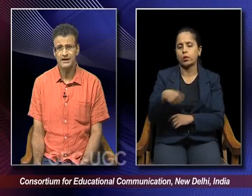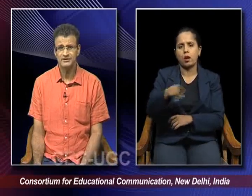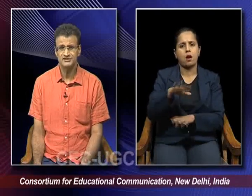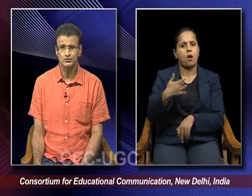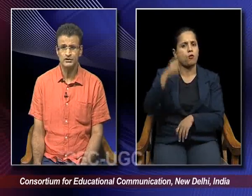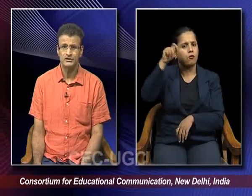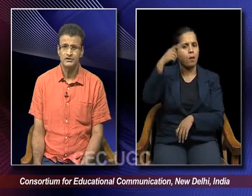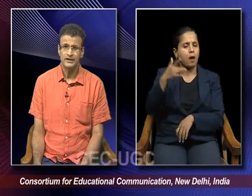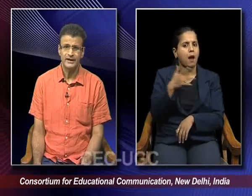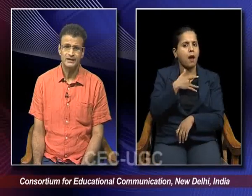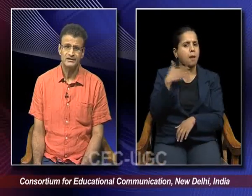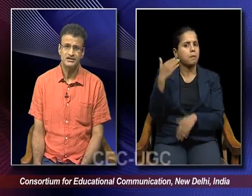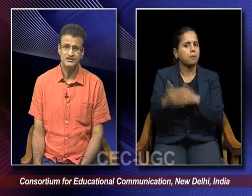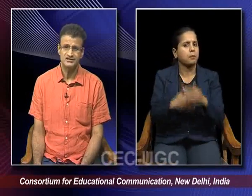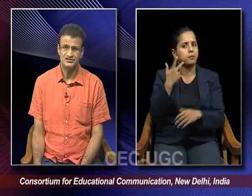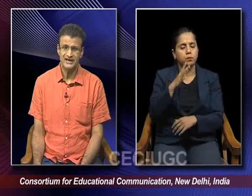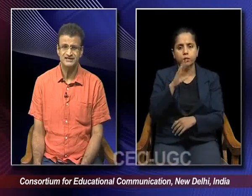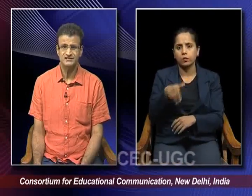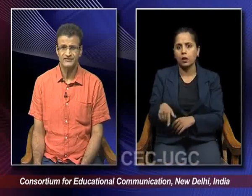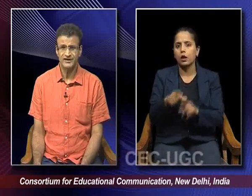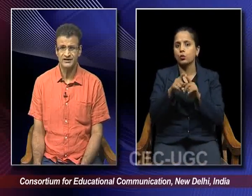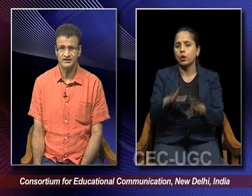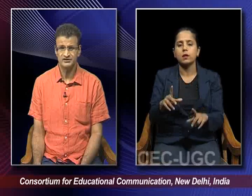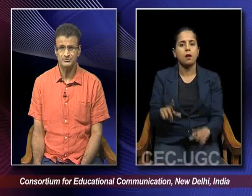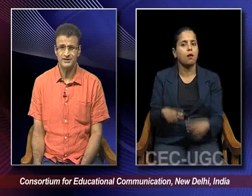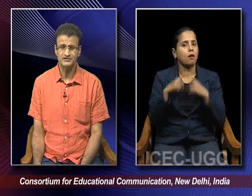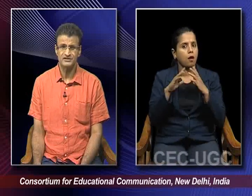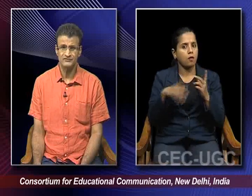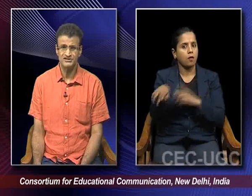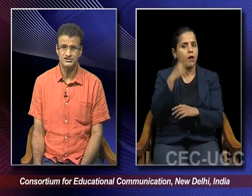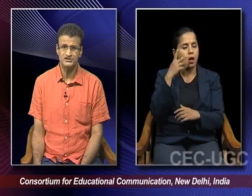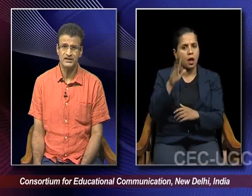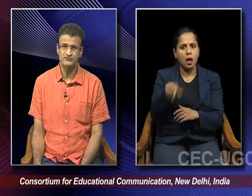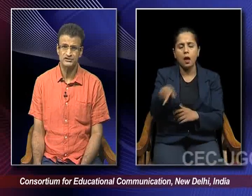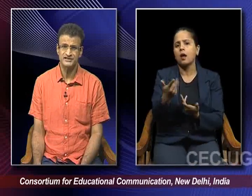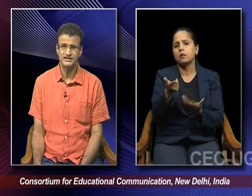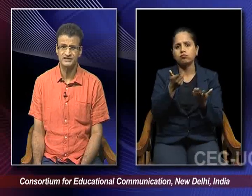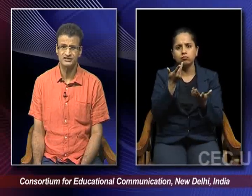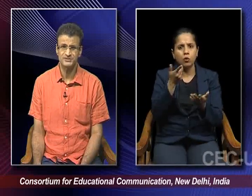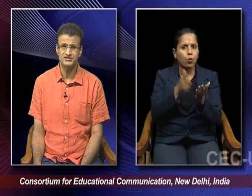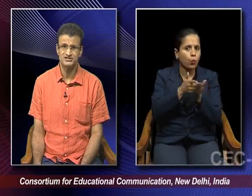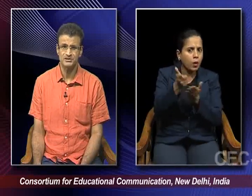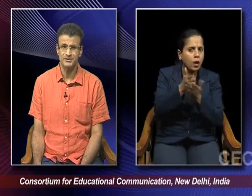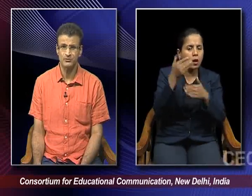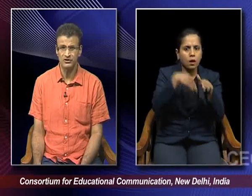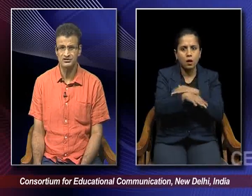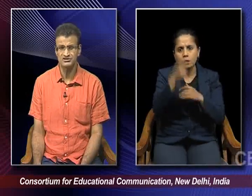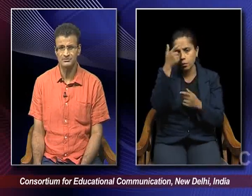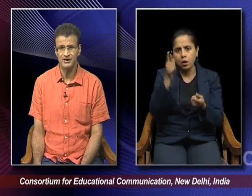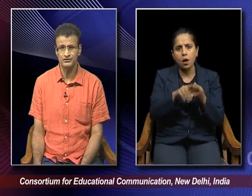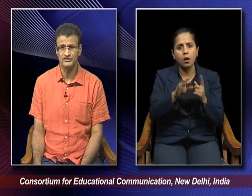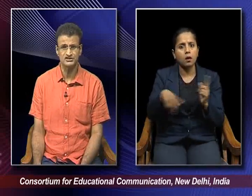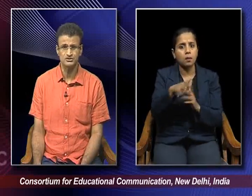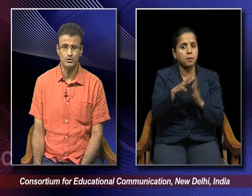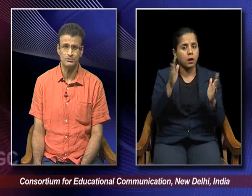cinema habit is going, and the real danger lies in the fact that it is penetrating villages, and I would say that these pictures are big boulders in the